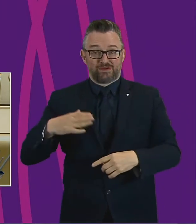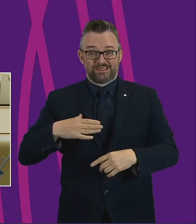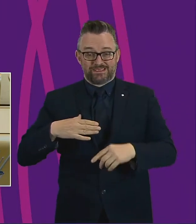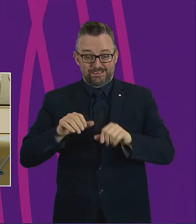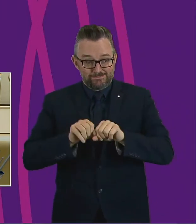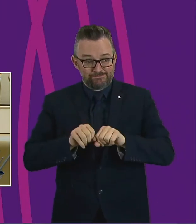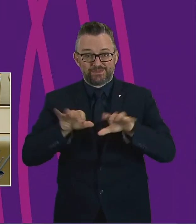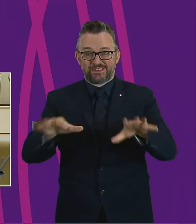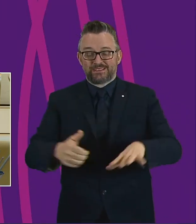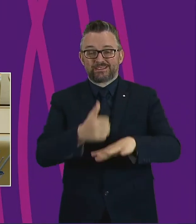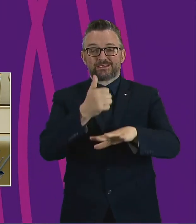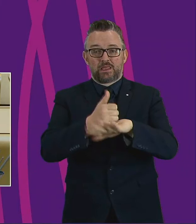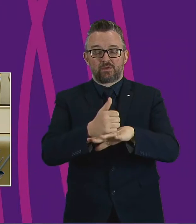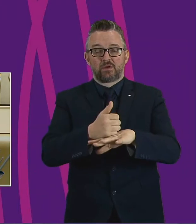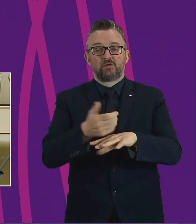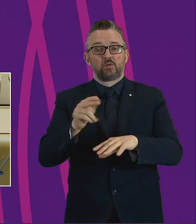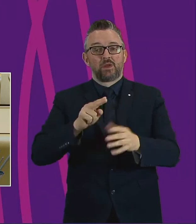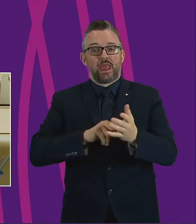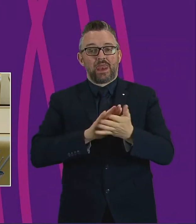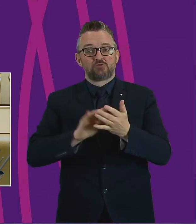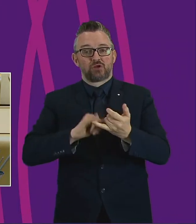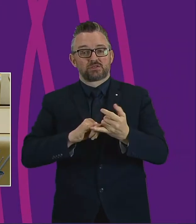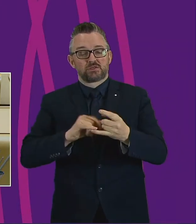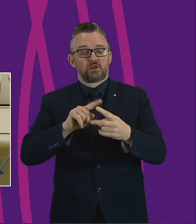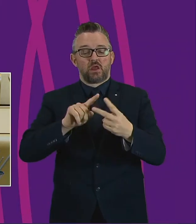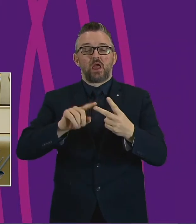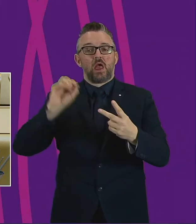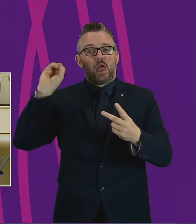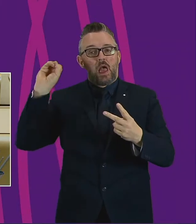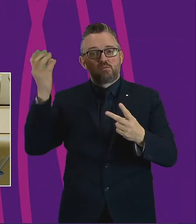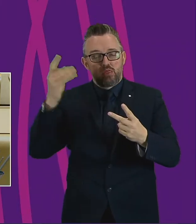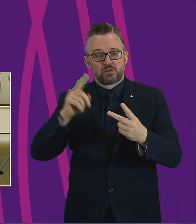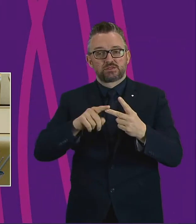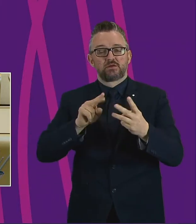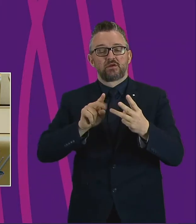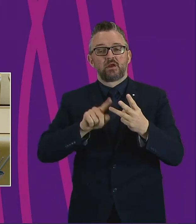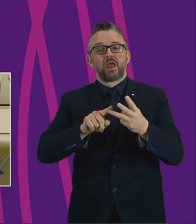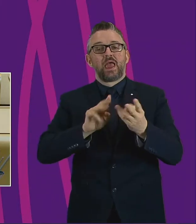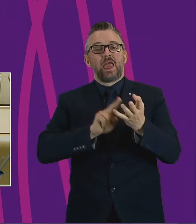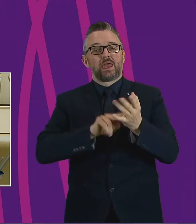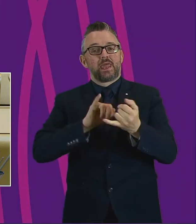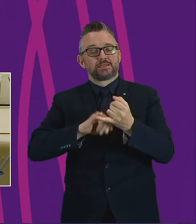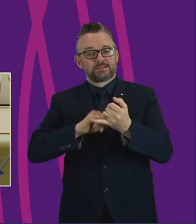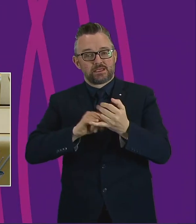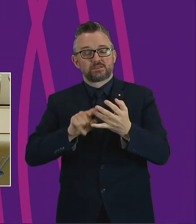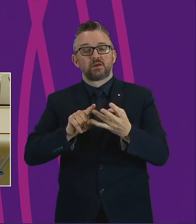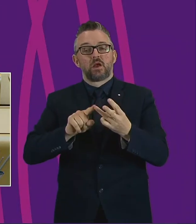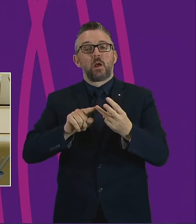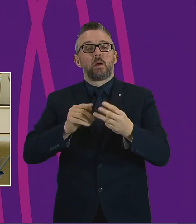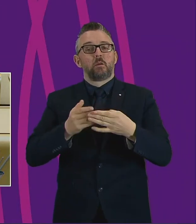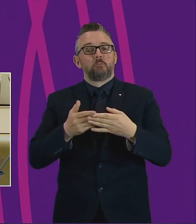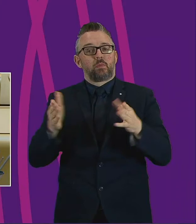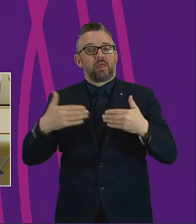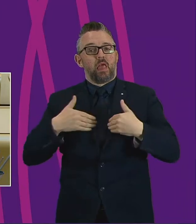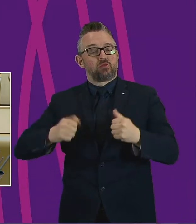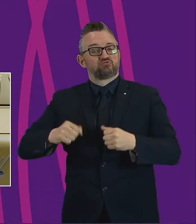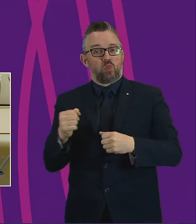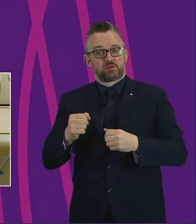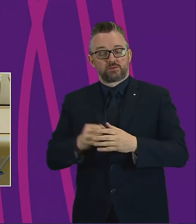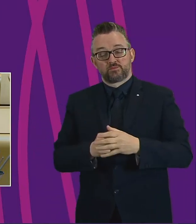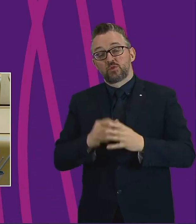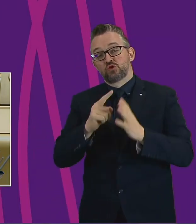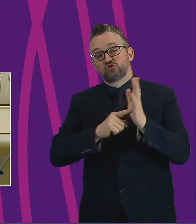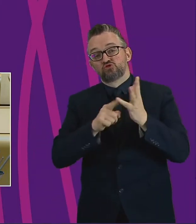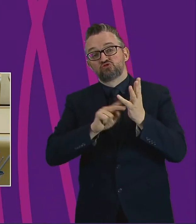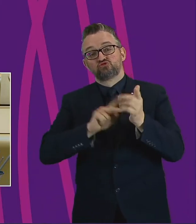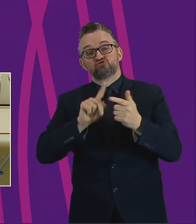deployed from NHS boards, from the ambulance service, from NSS and from Public Health Scotland. By June the 1st, we will have